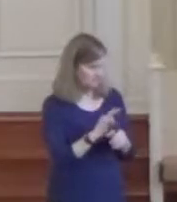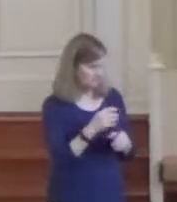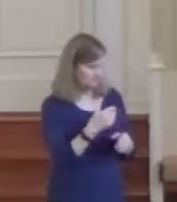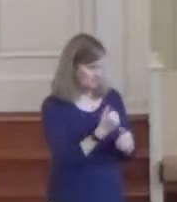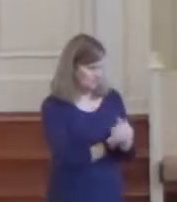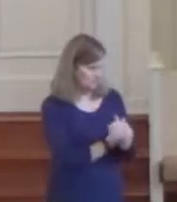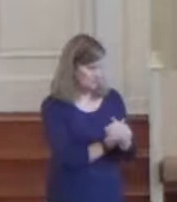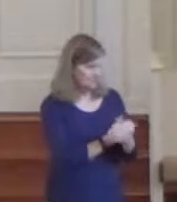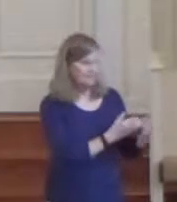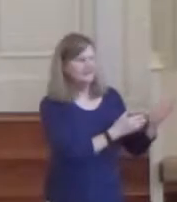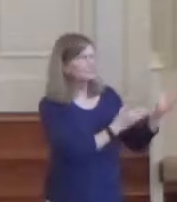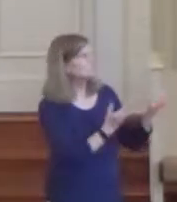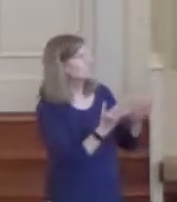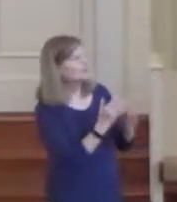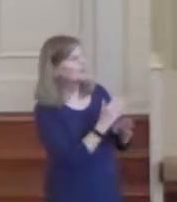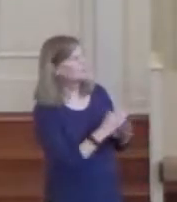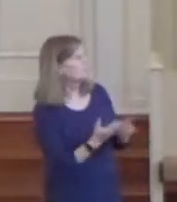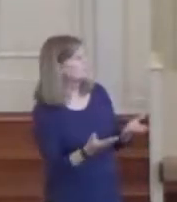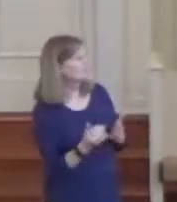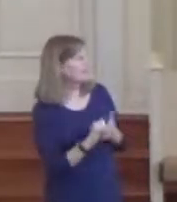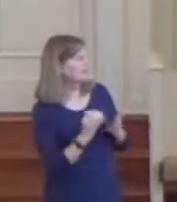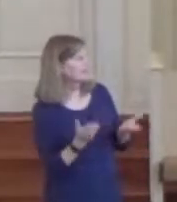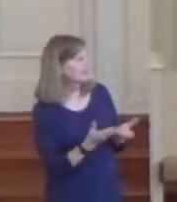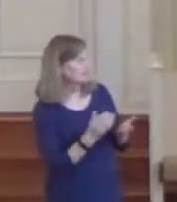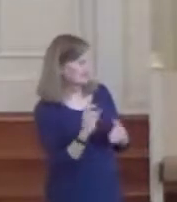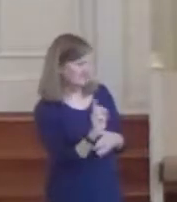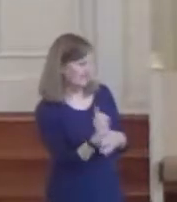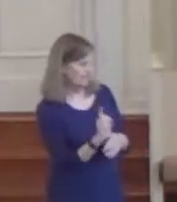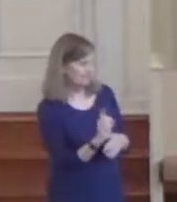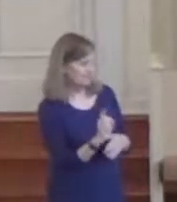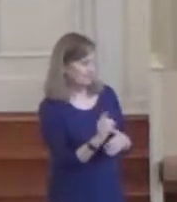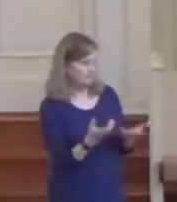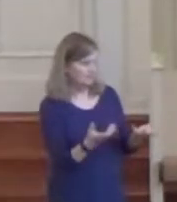us. That's chaos, because what happens is they're